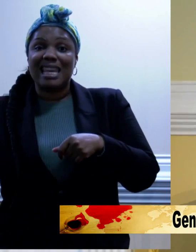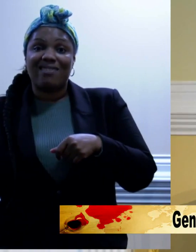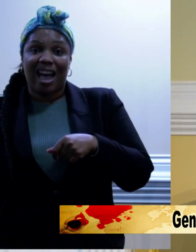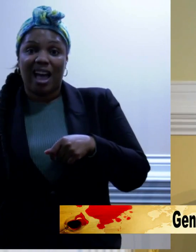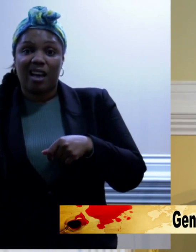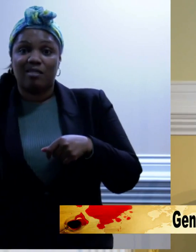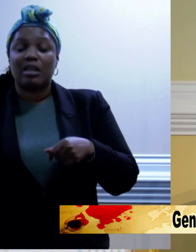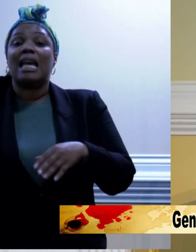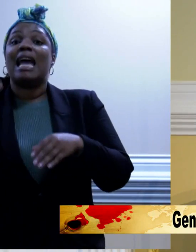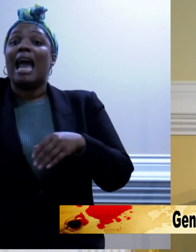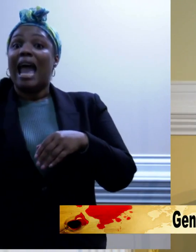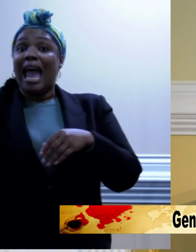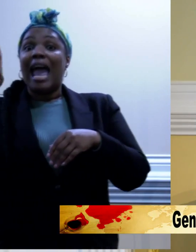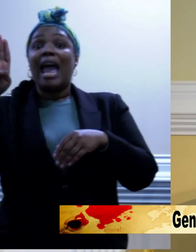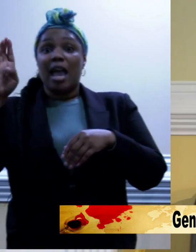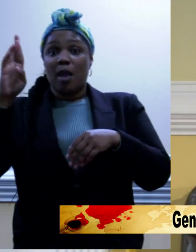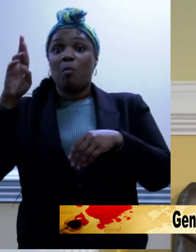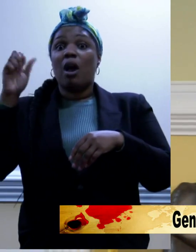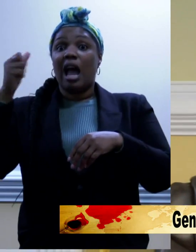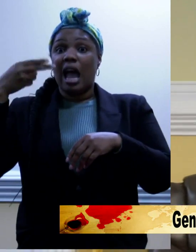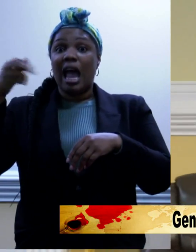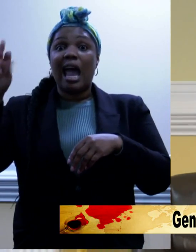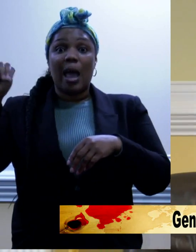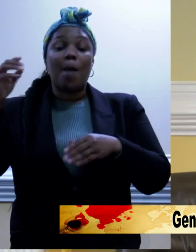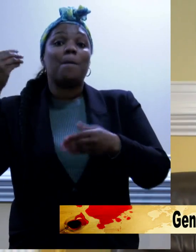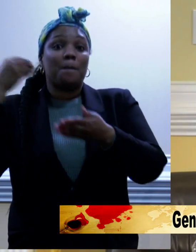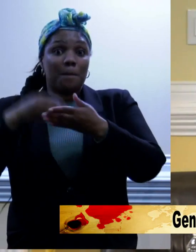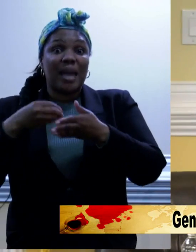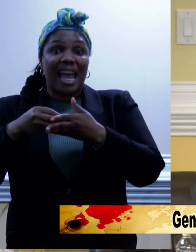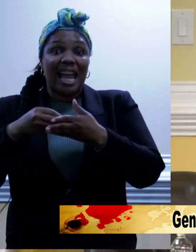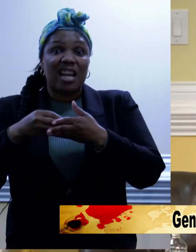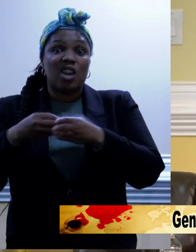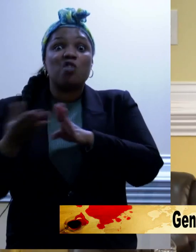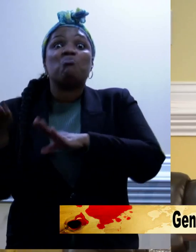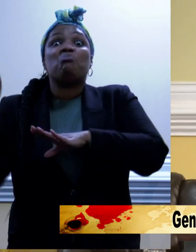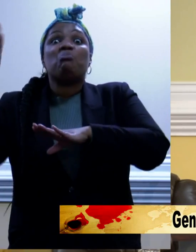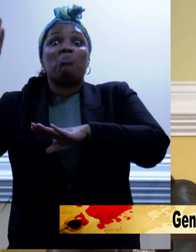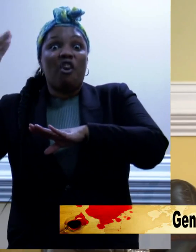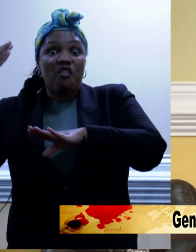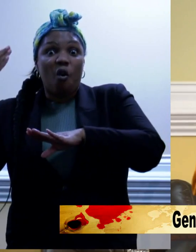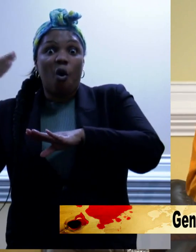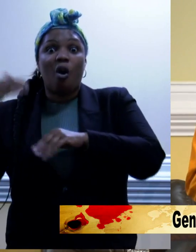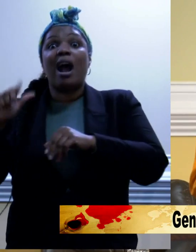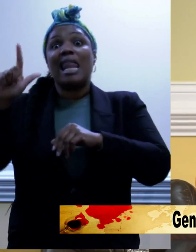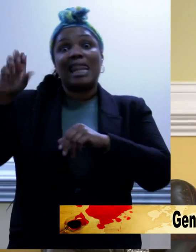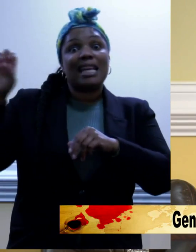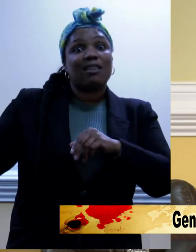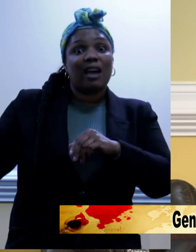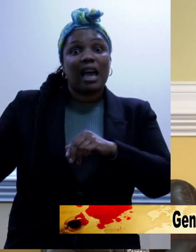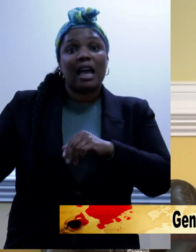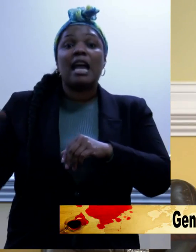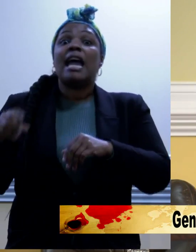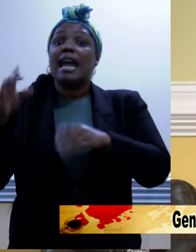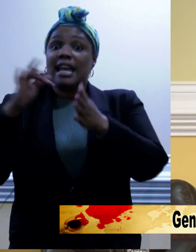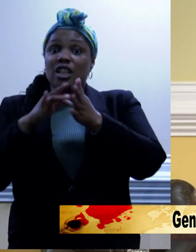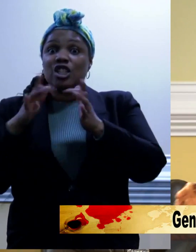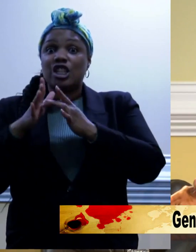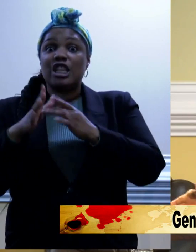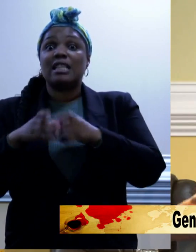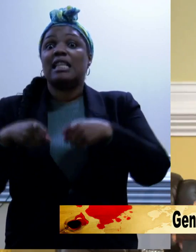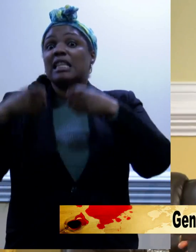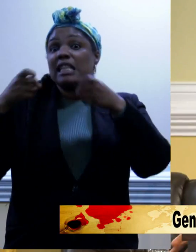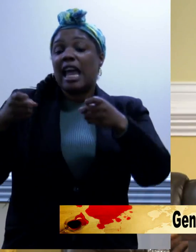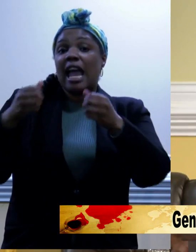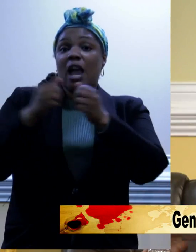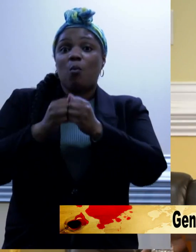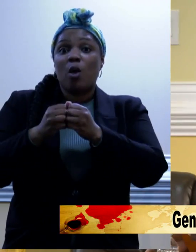wine. So when Jesus got ready, because Jesus and Melchizedek is one and the same. Yes. So when he got ready